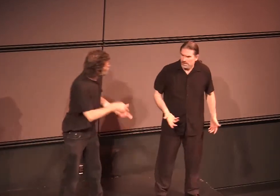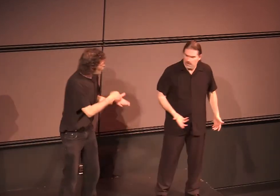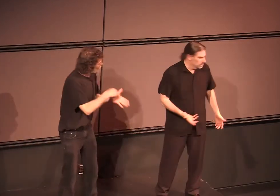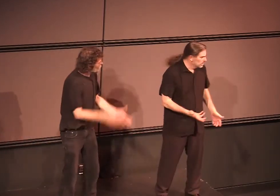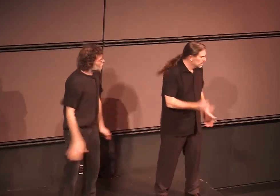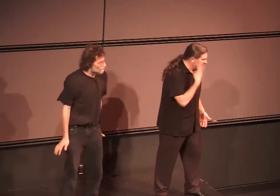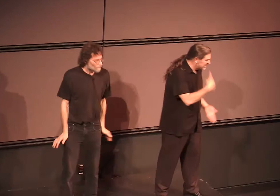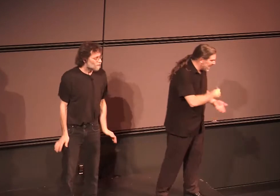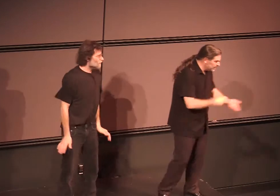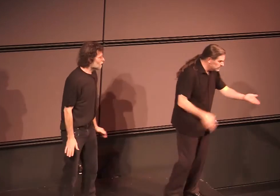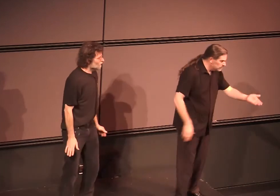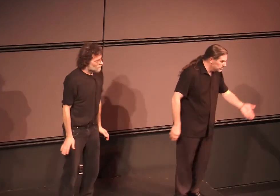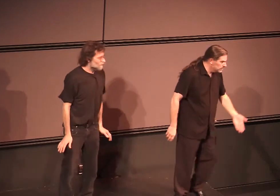Dance.